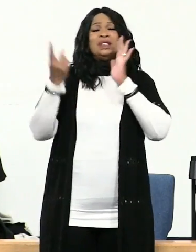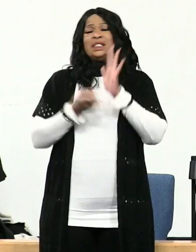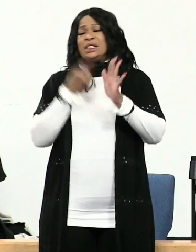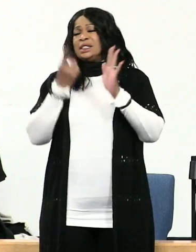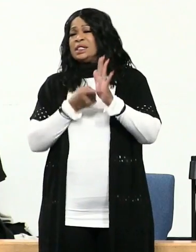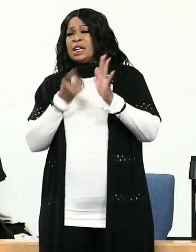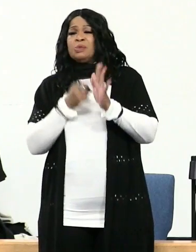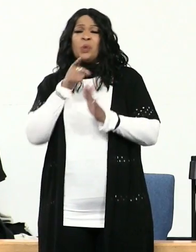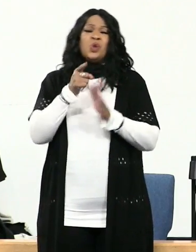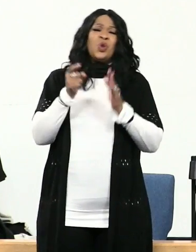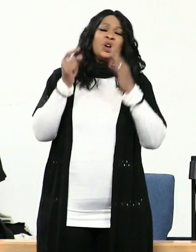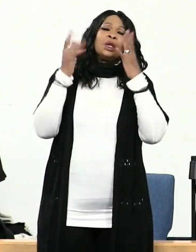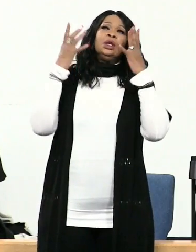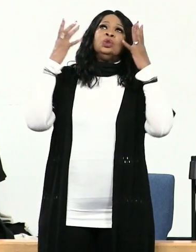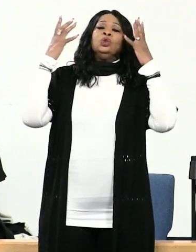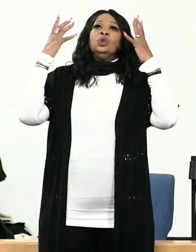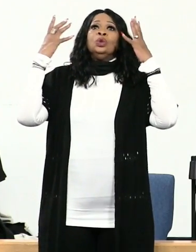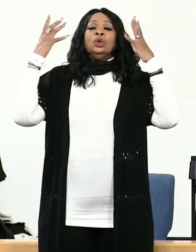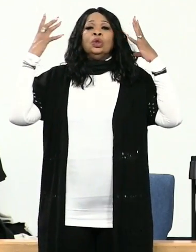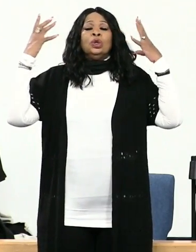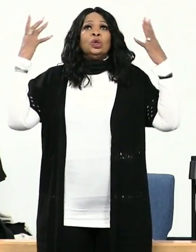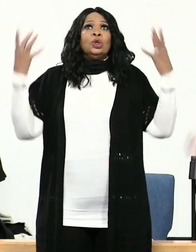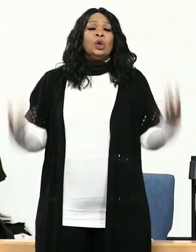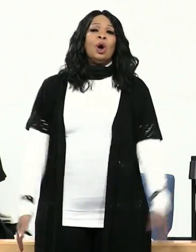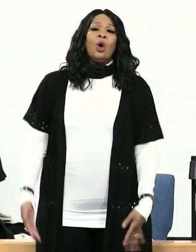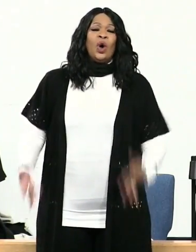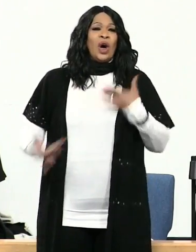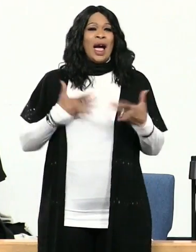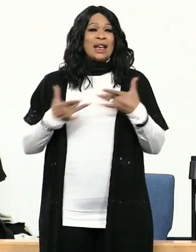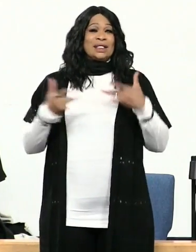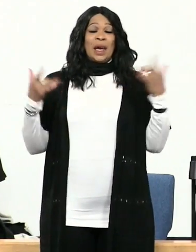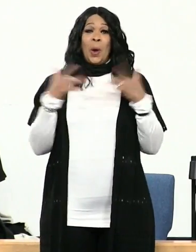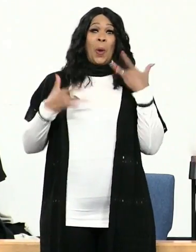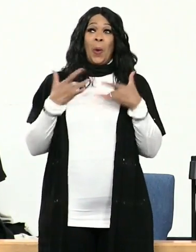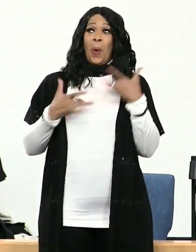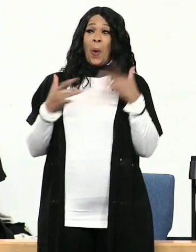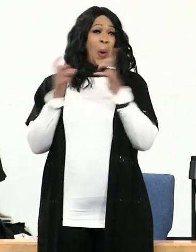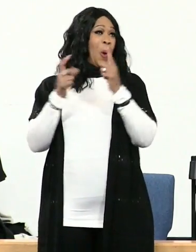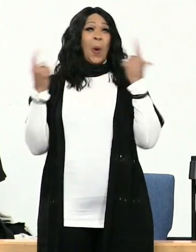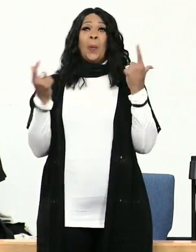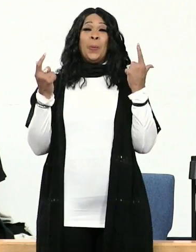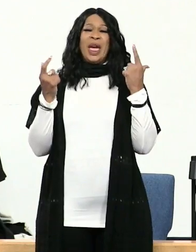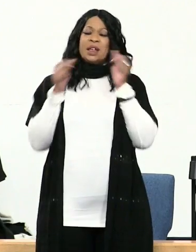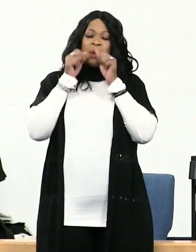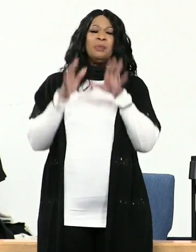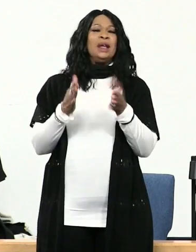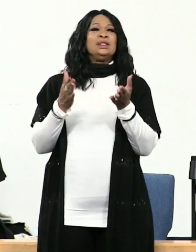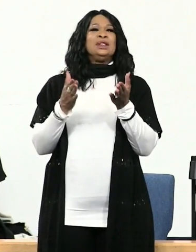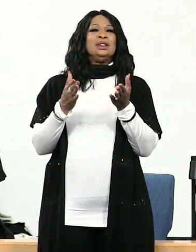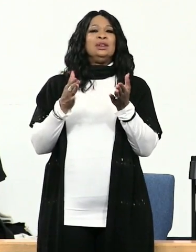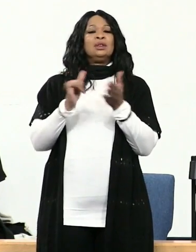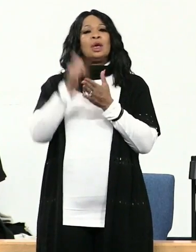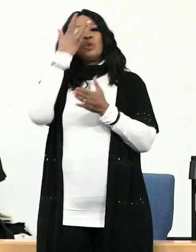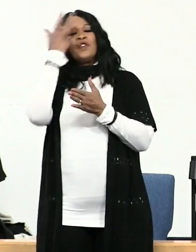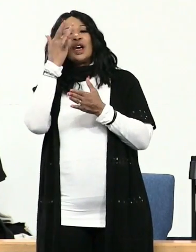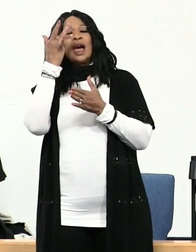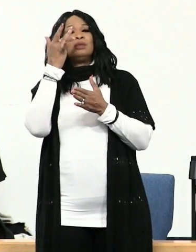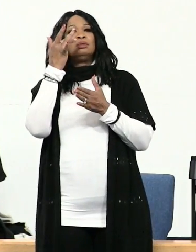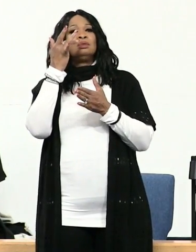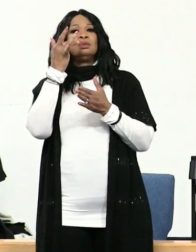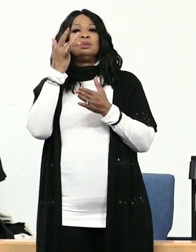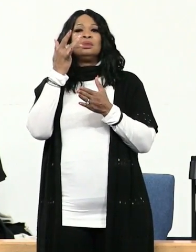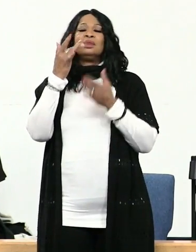so bogged down and so excited about the big stuff, the big blessings, that we can forget to thank God for